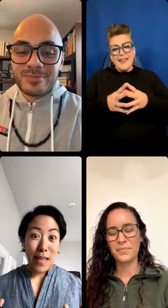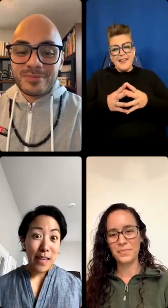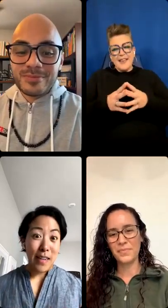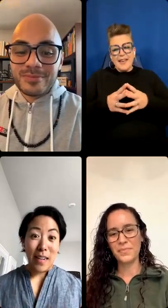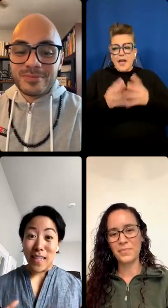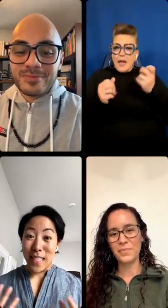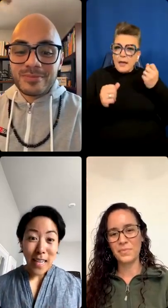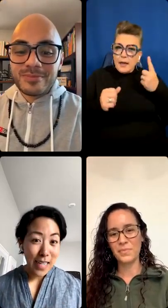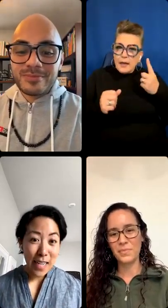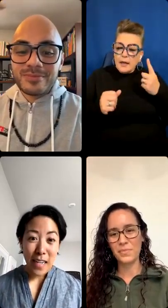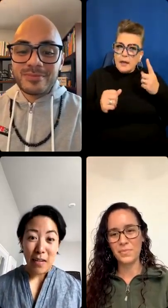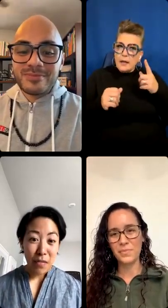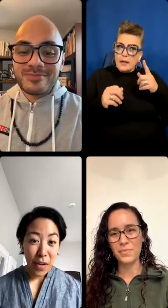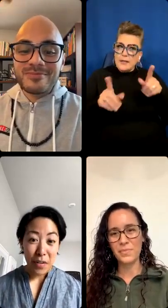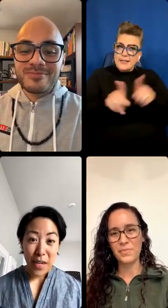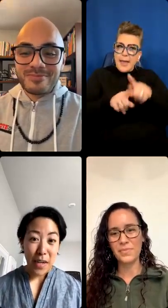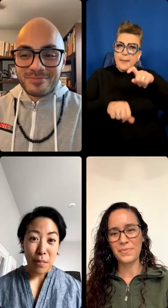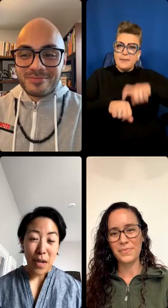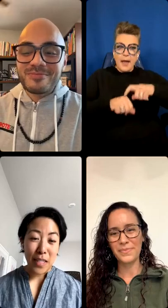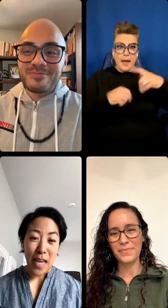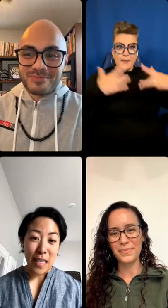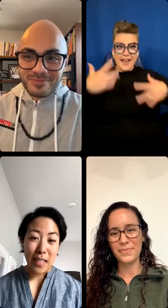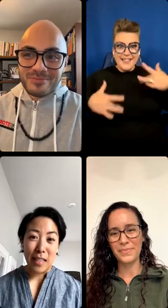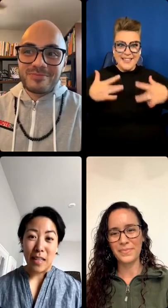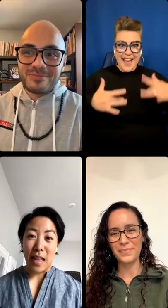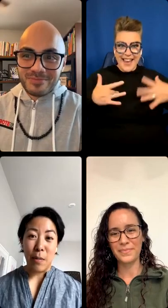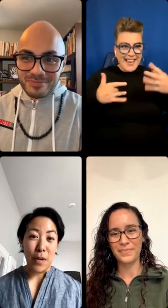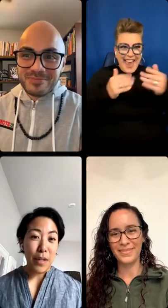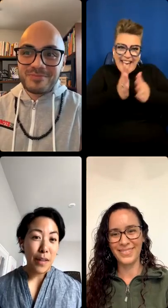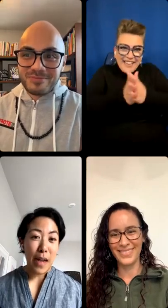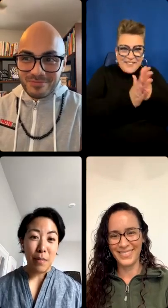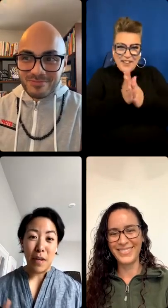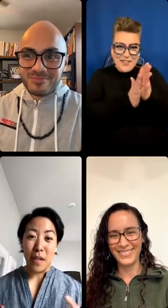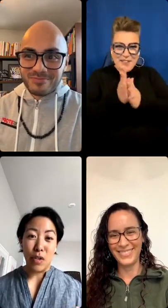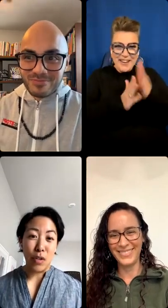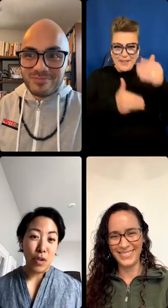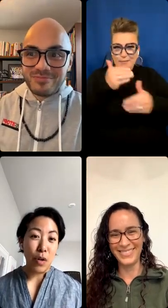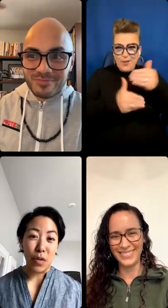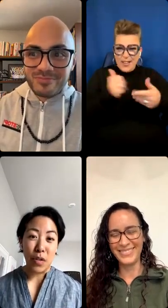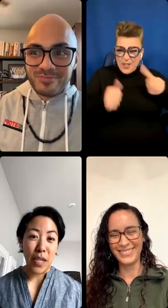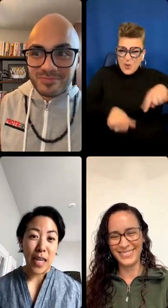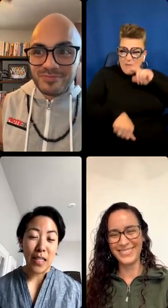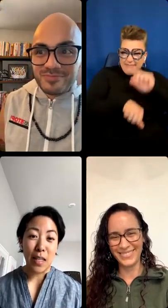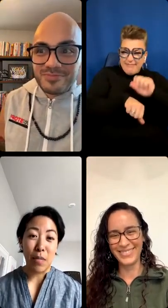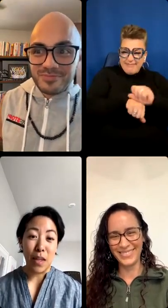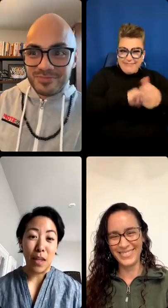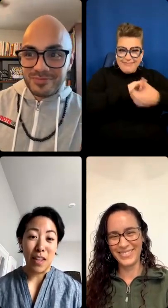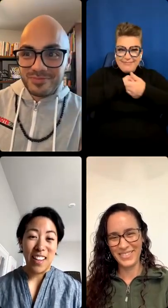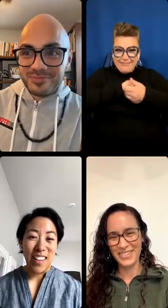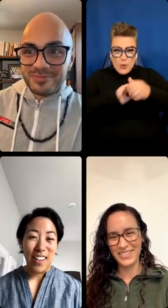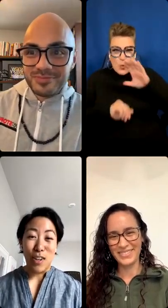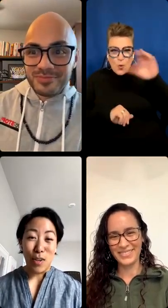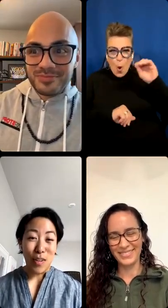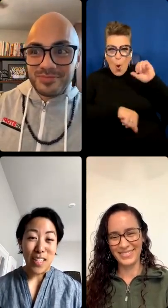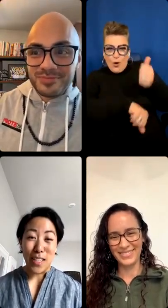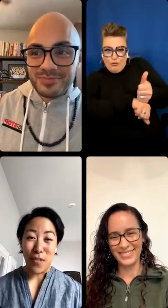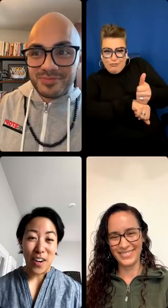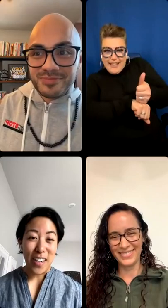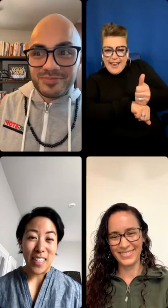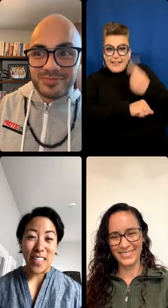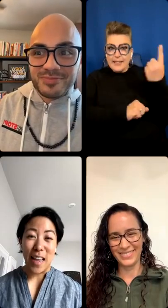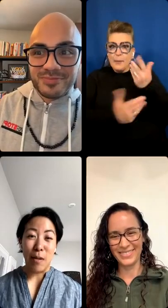time, an exciting, invigorating process that we're collaborating to co-create something new